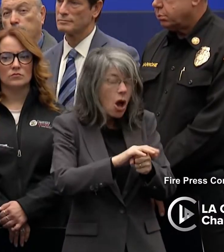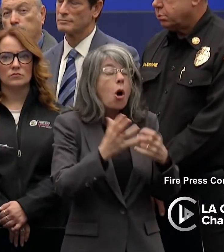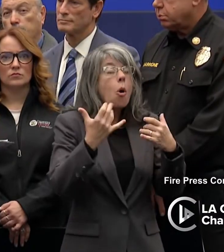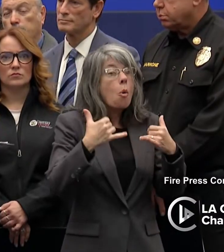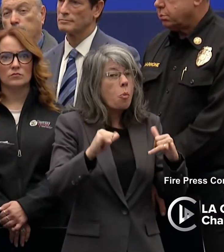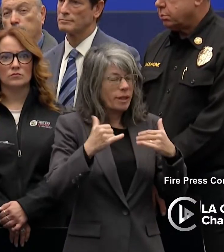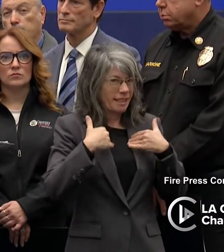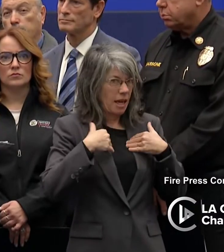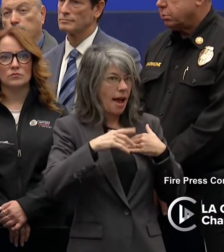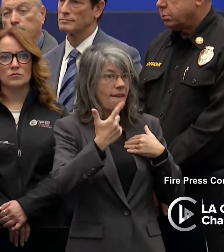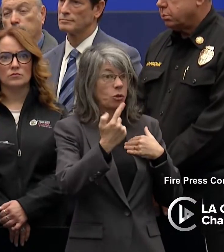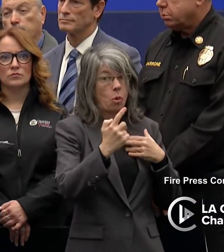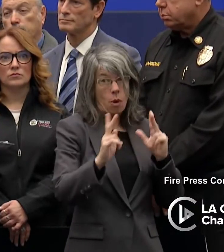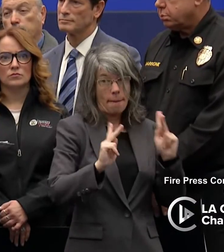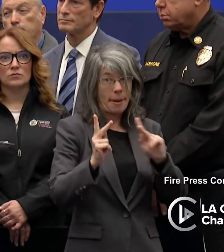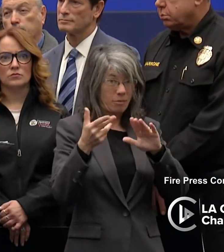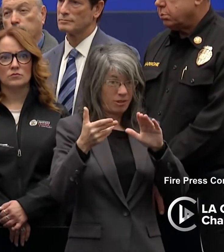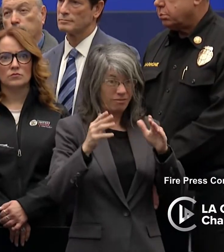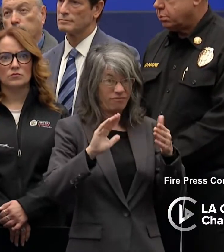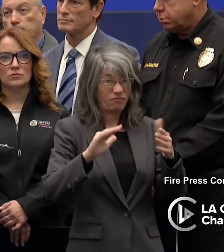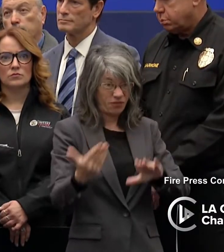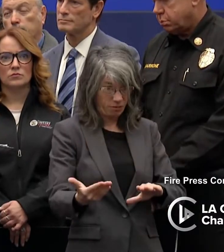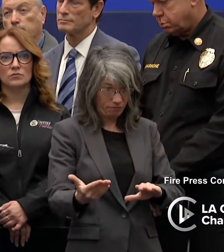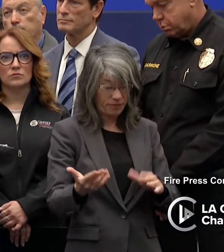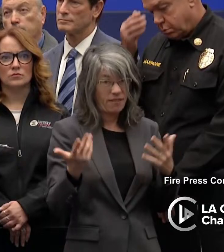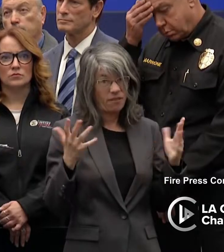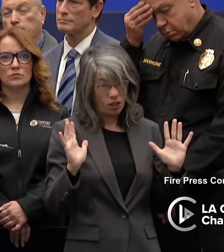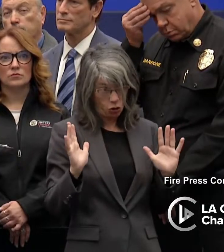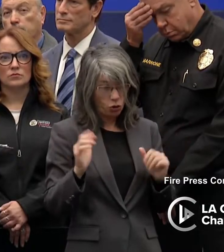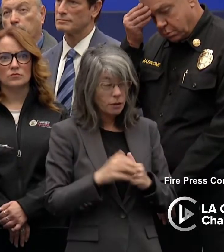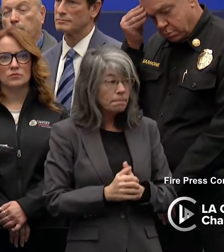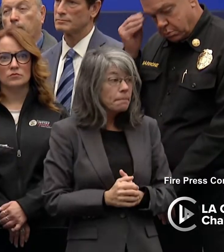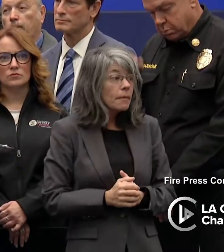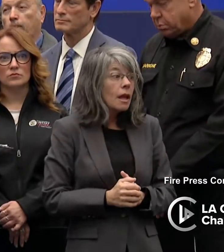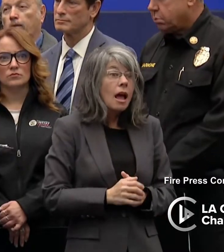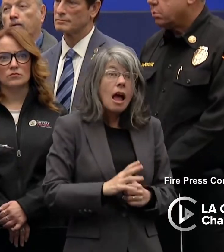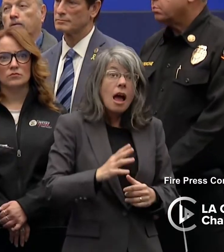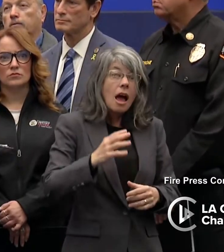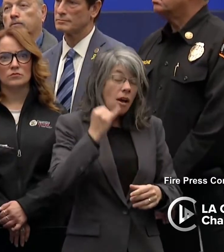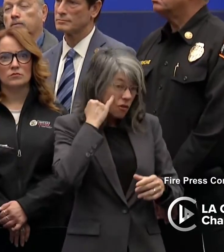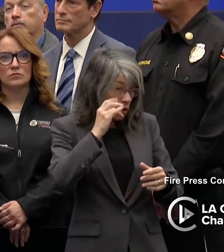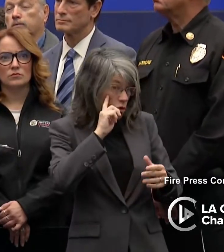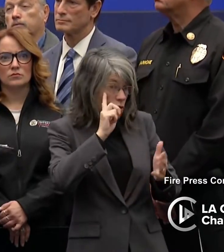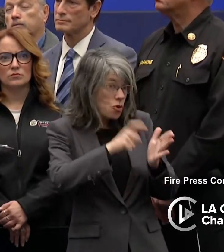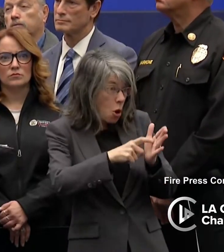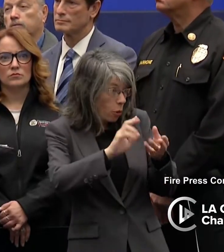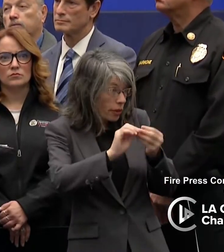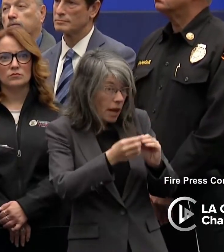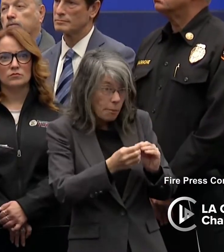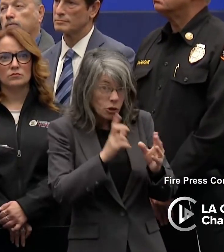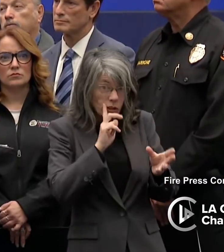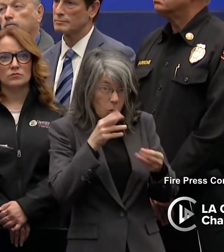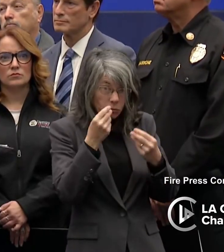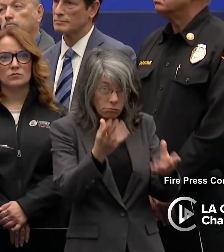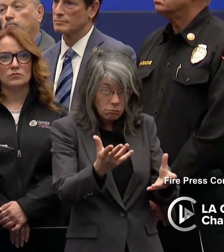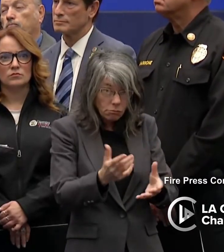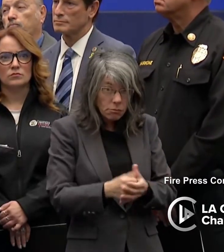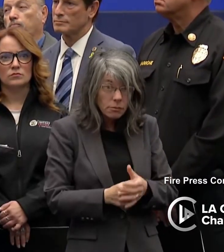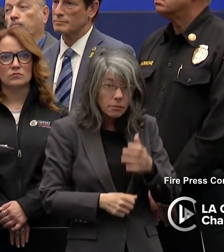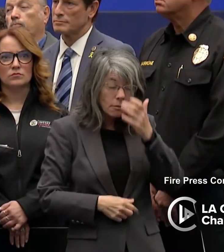still stand at 21. If you've been following the numbers I've been giving out,